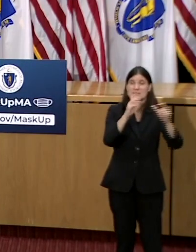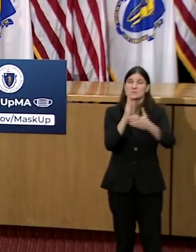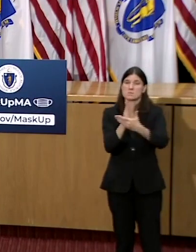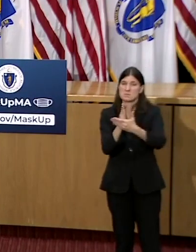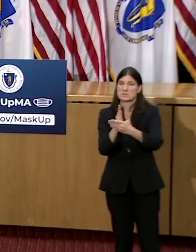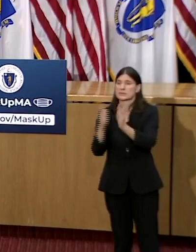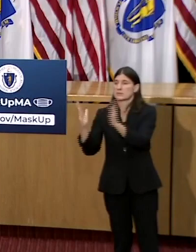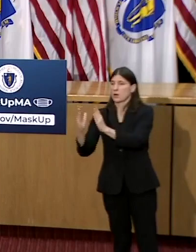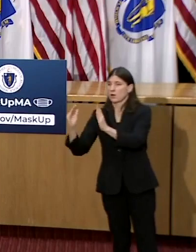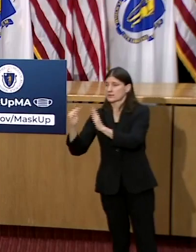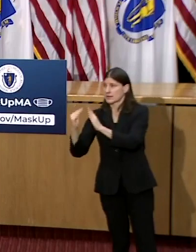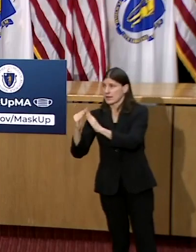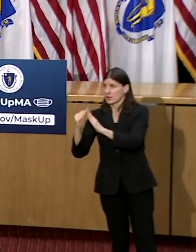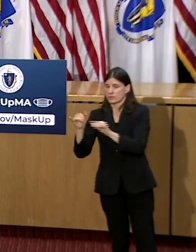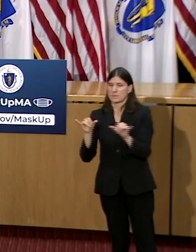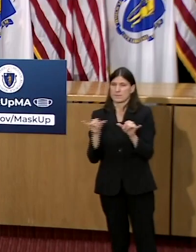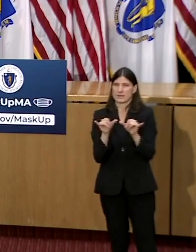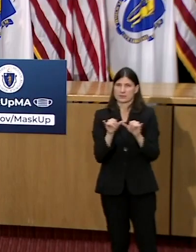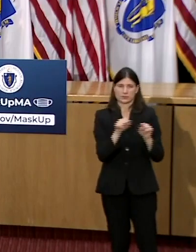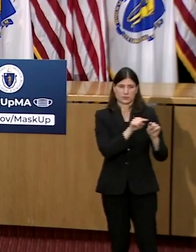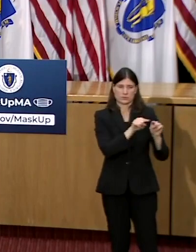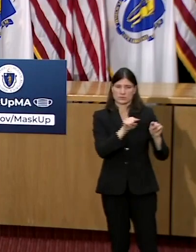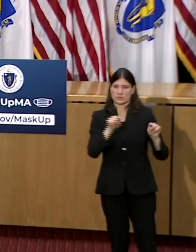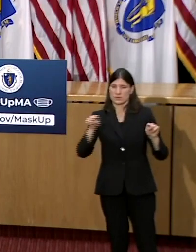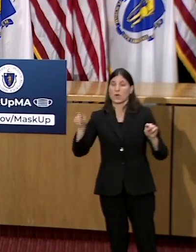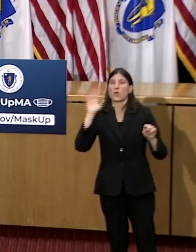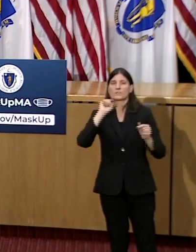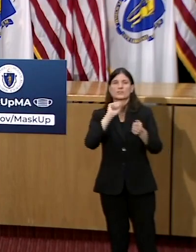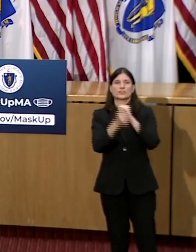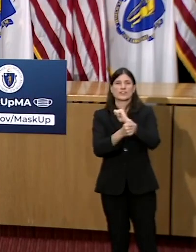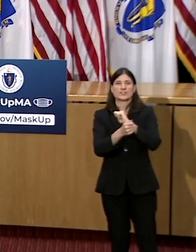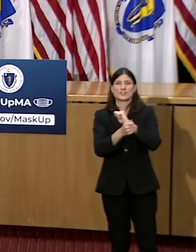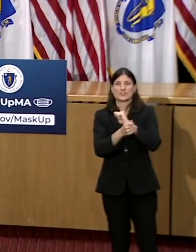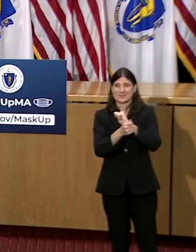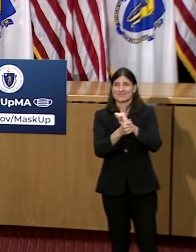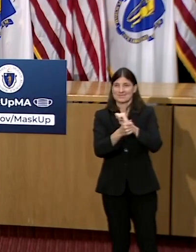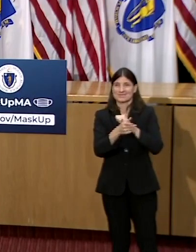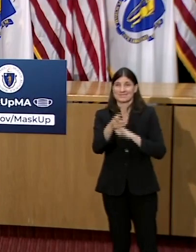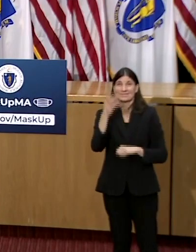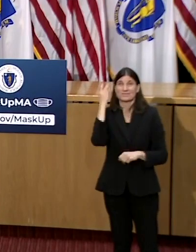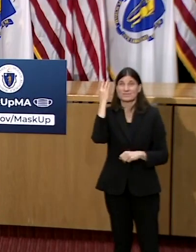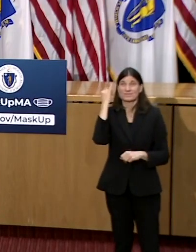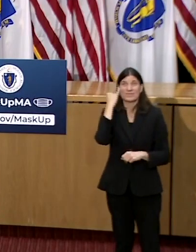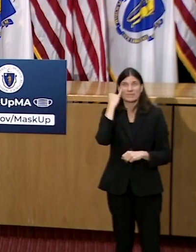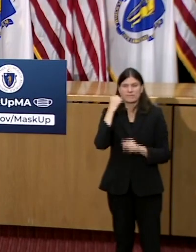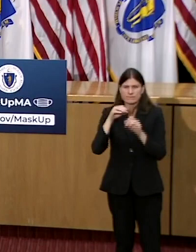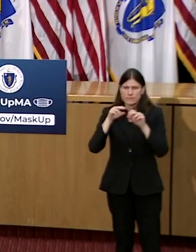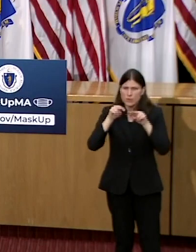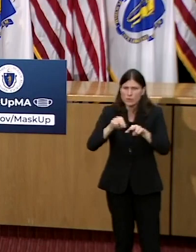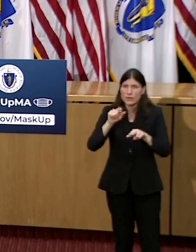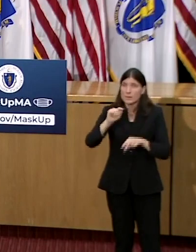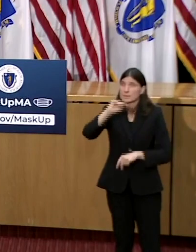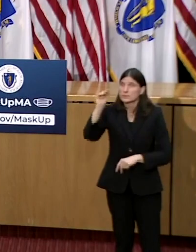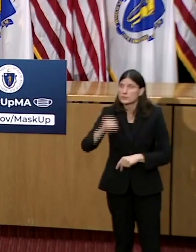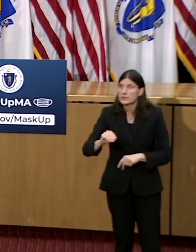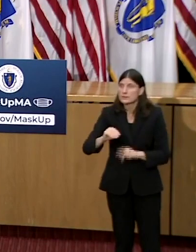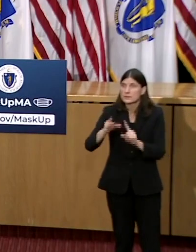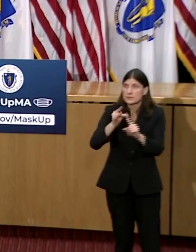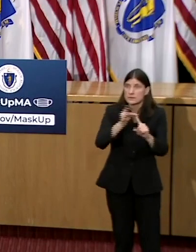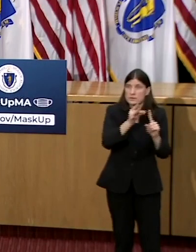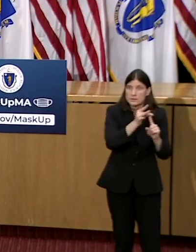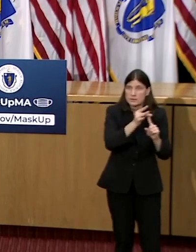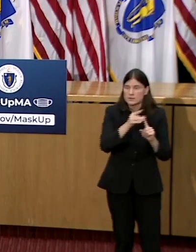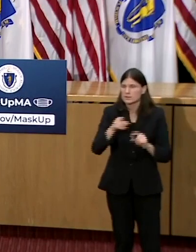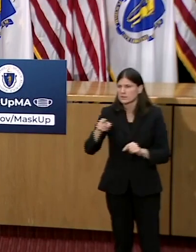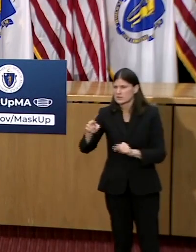are doing, not just in terms of their cases per 100,000, but how they're doing with respect to test practices and policies. And we